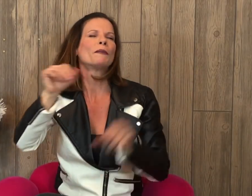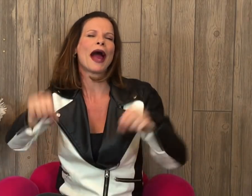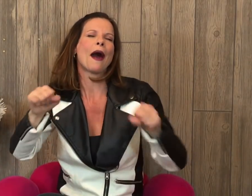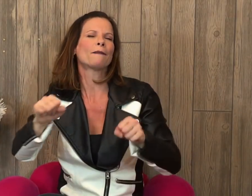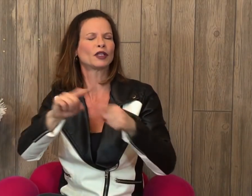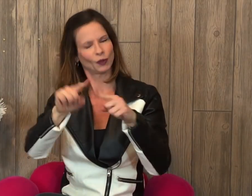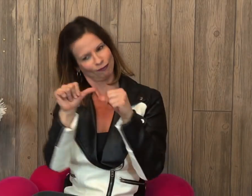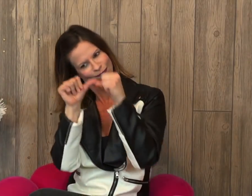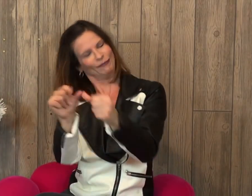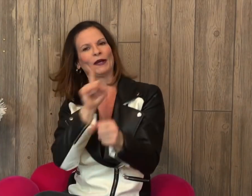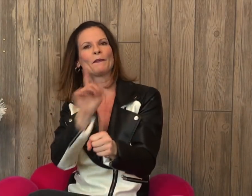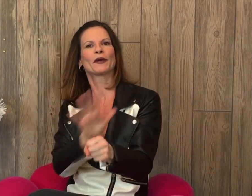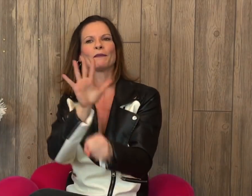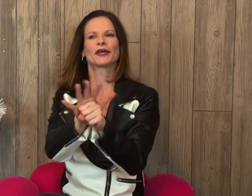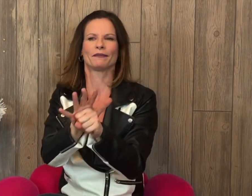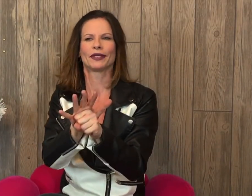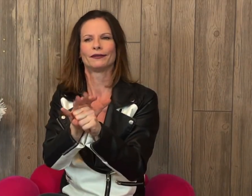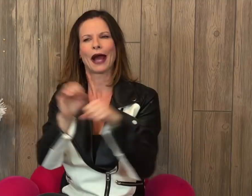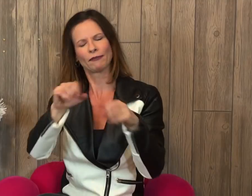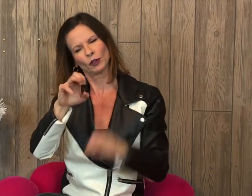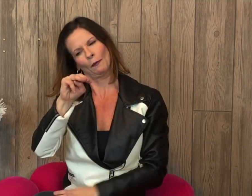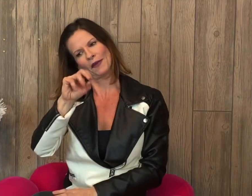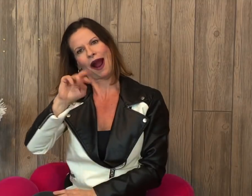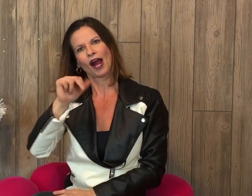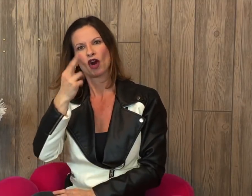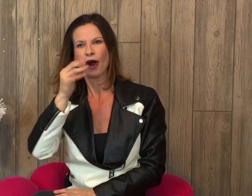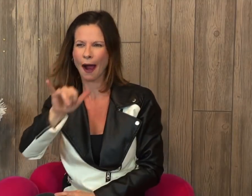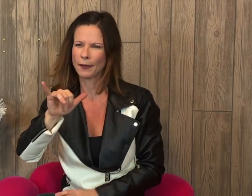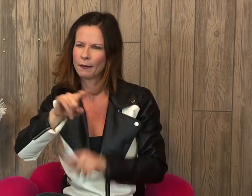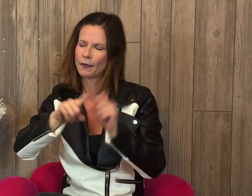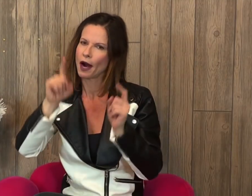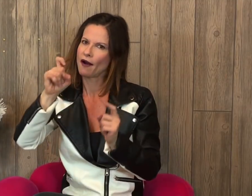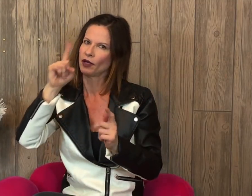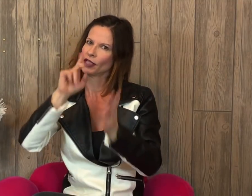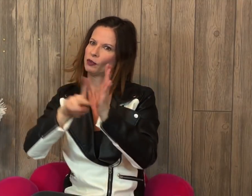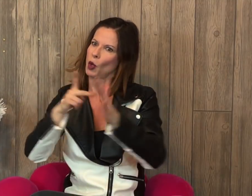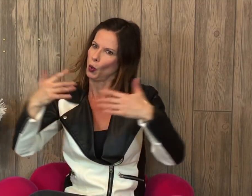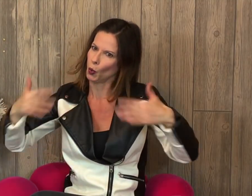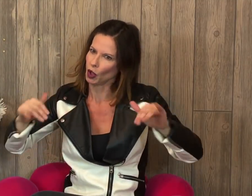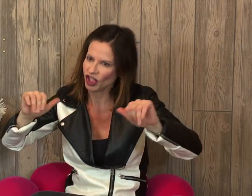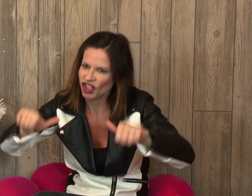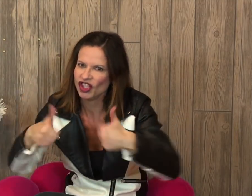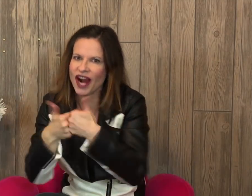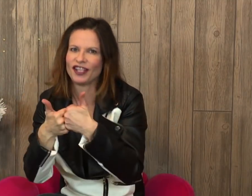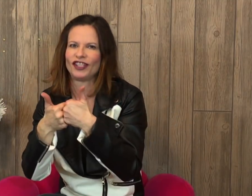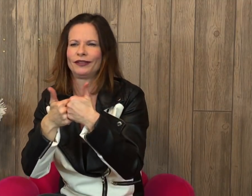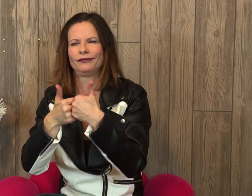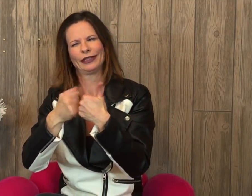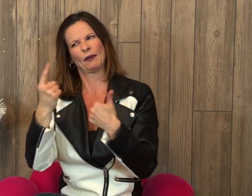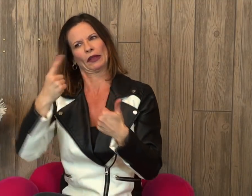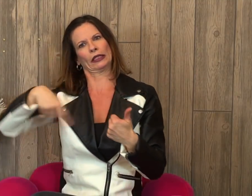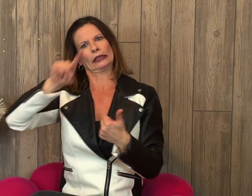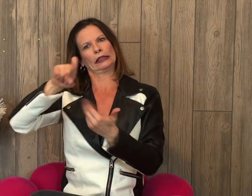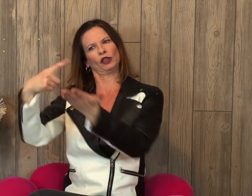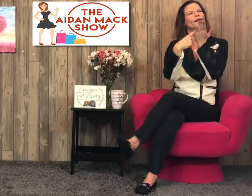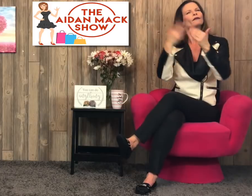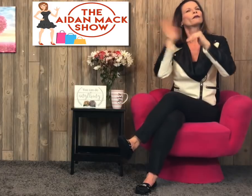find a way to make that commitment last. Monogamy is possible, but make sure you think twice because it can be